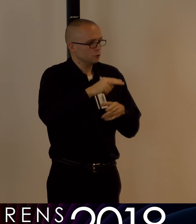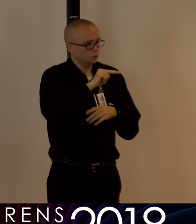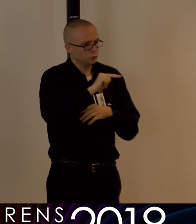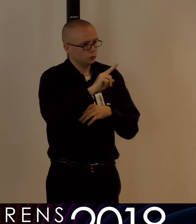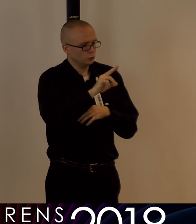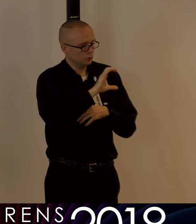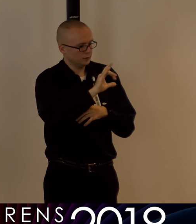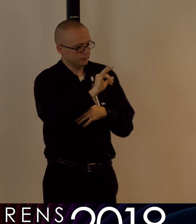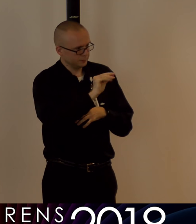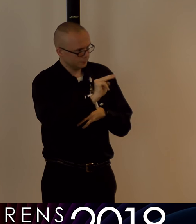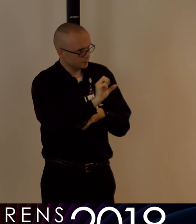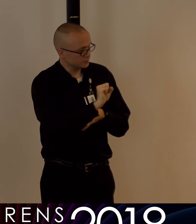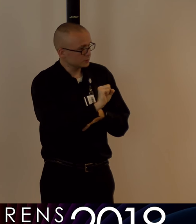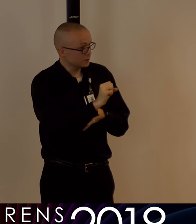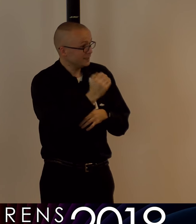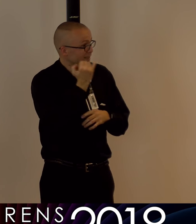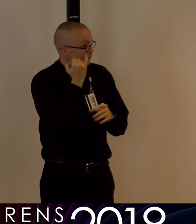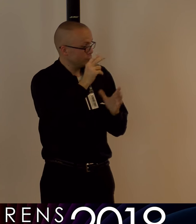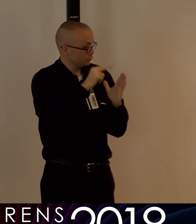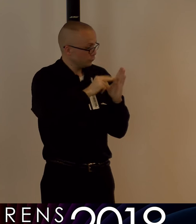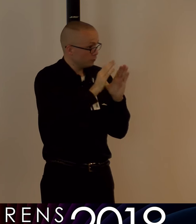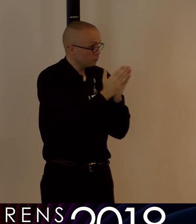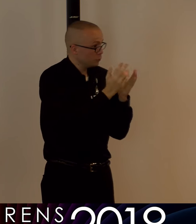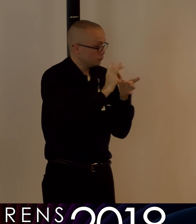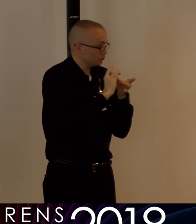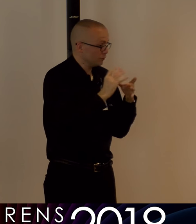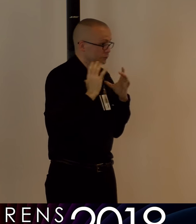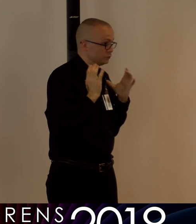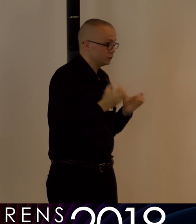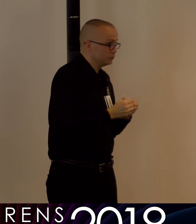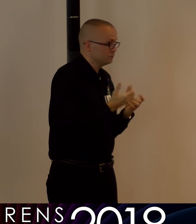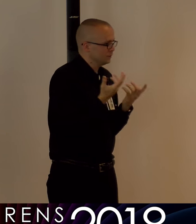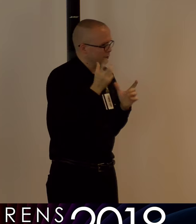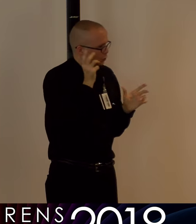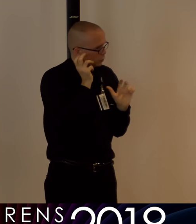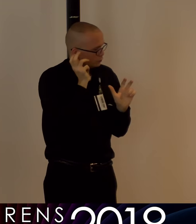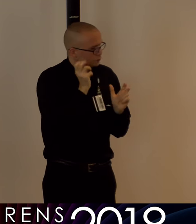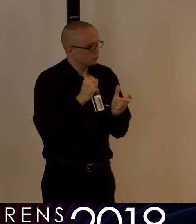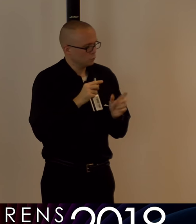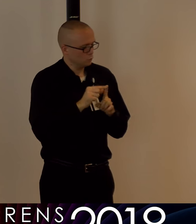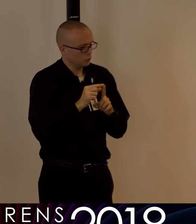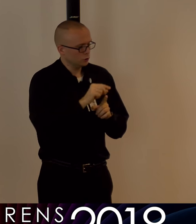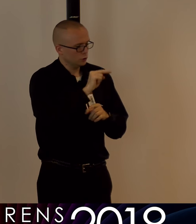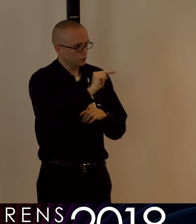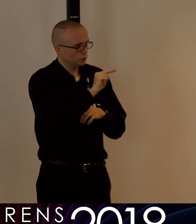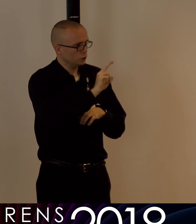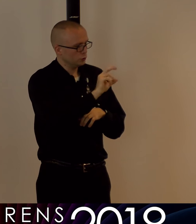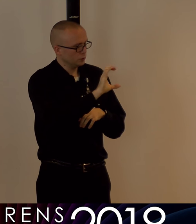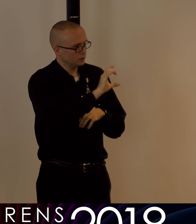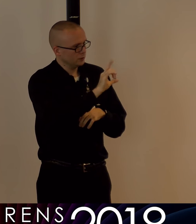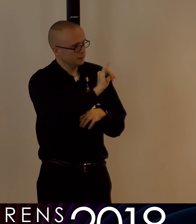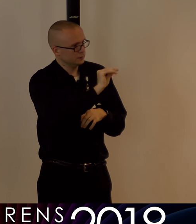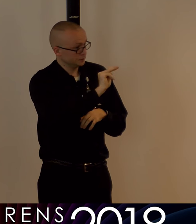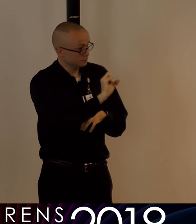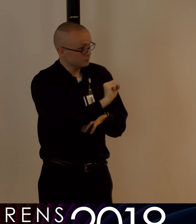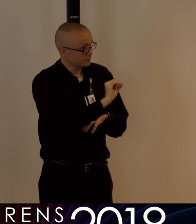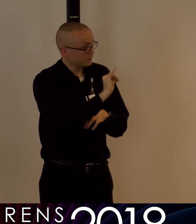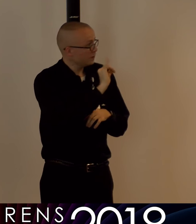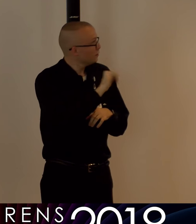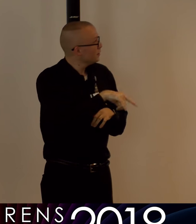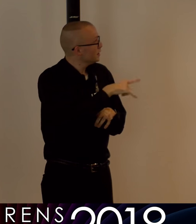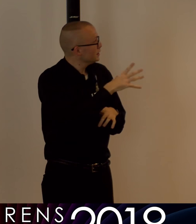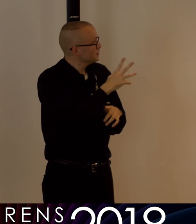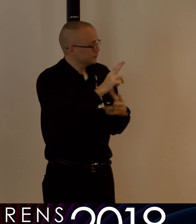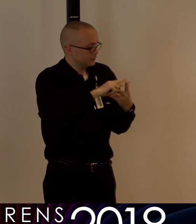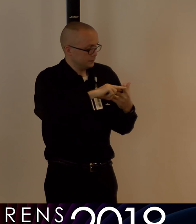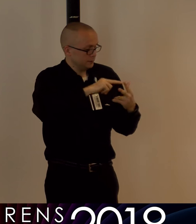nucleosomes. So if you've read any of the literature in charge, you might have heard this word nucleosome. What a nucleosome is basically a stretch